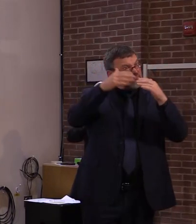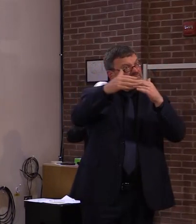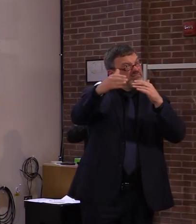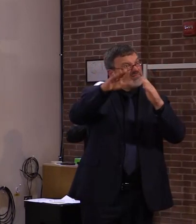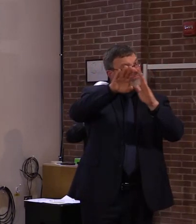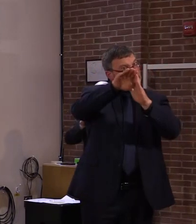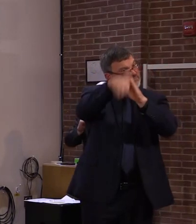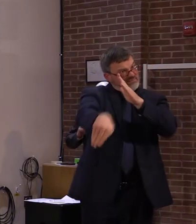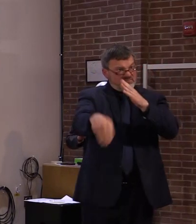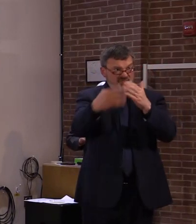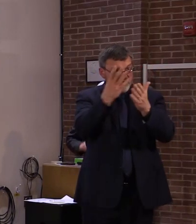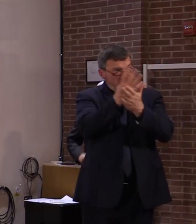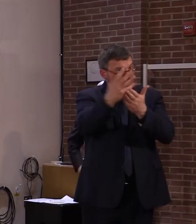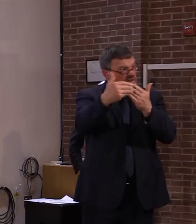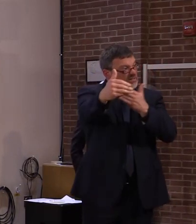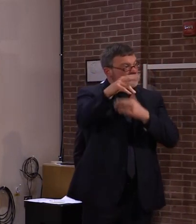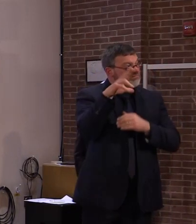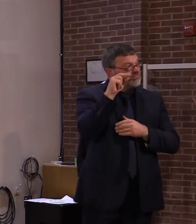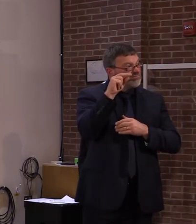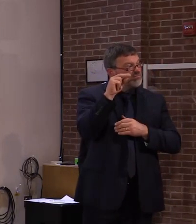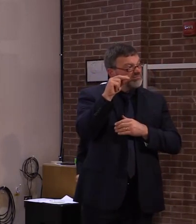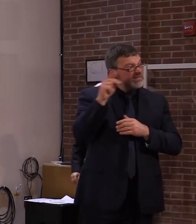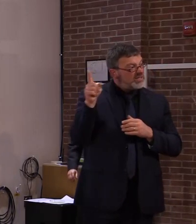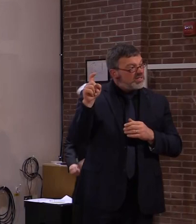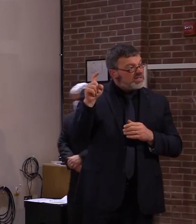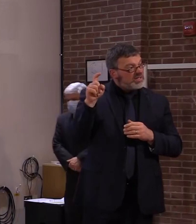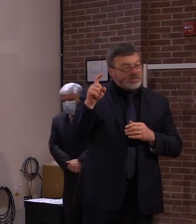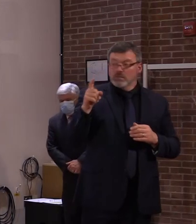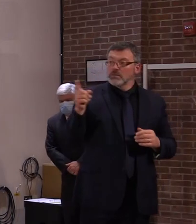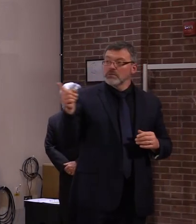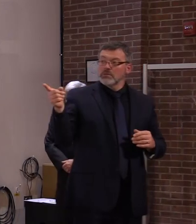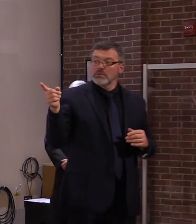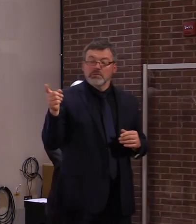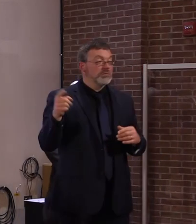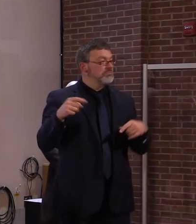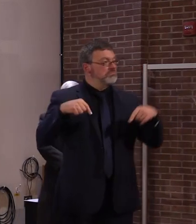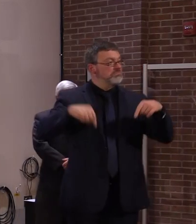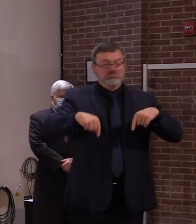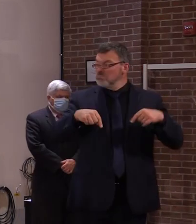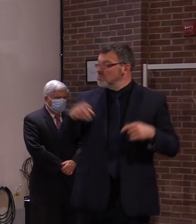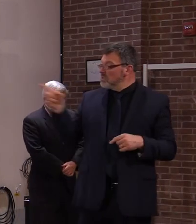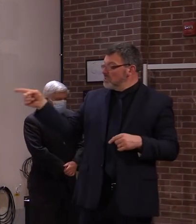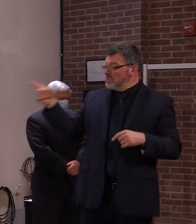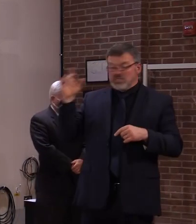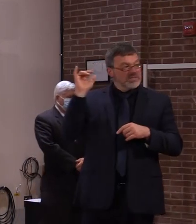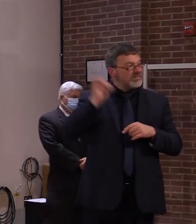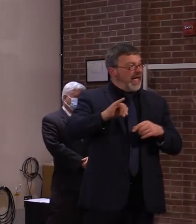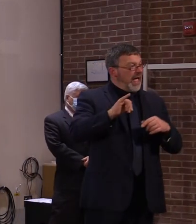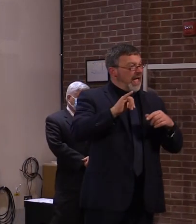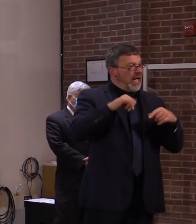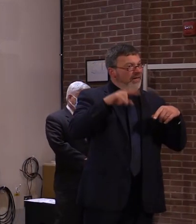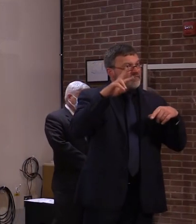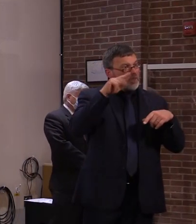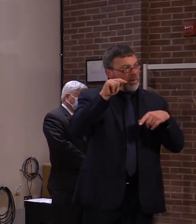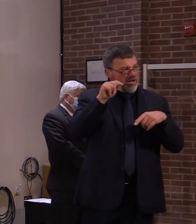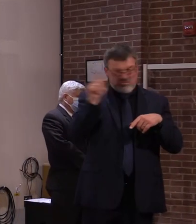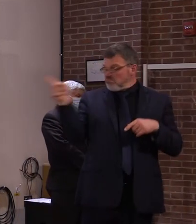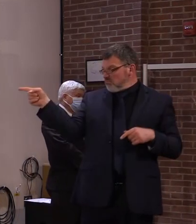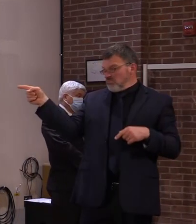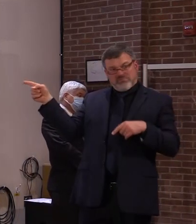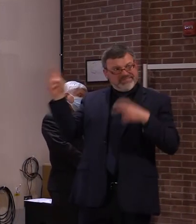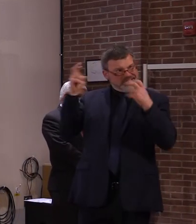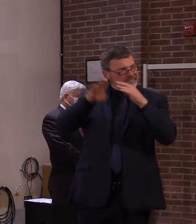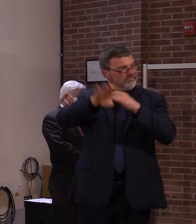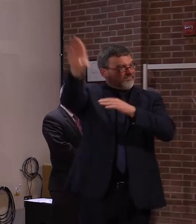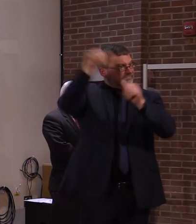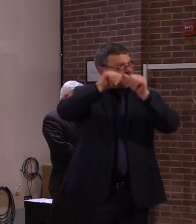in which Vermont had more restrictive mitigation measures, and if so, what the